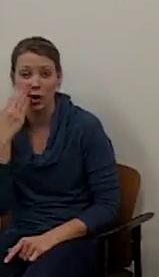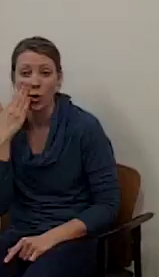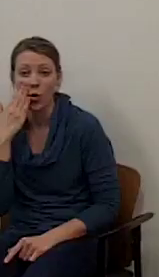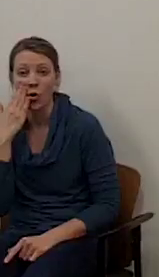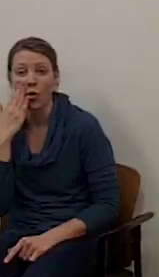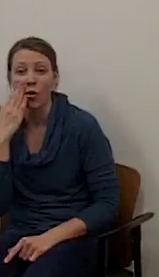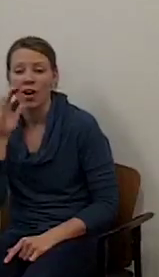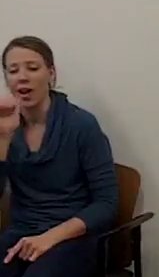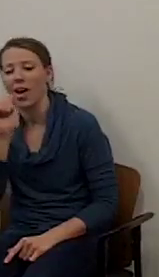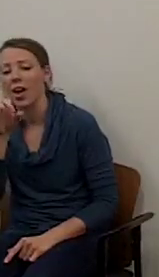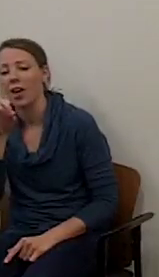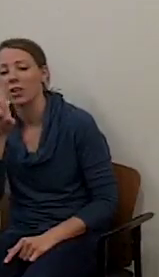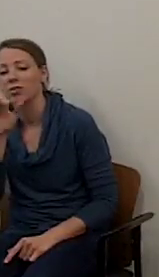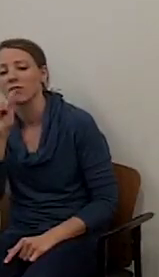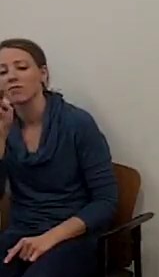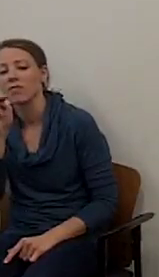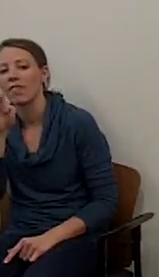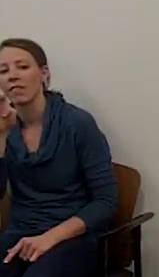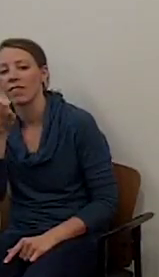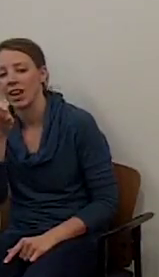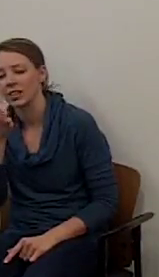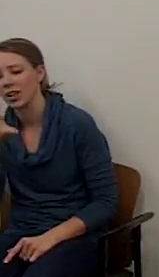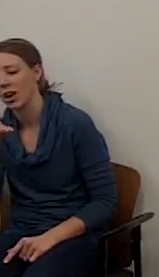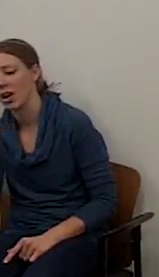that. So, yeah.